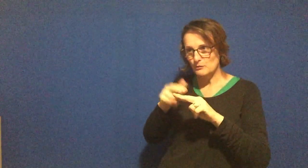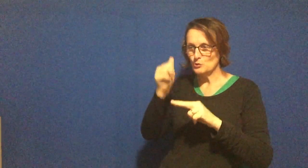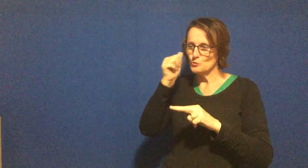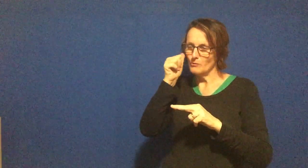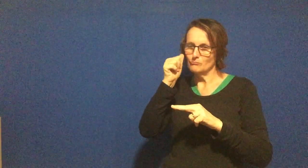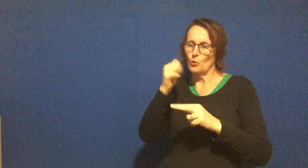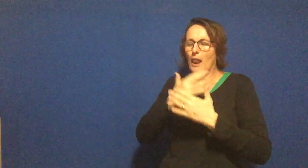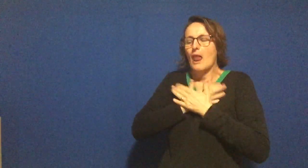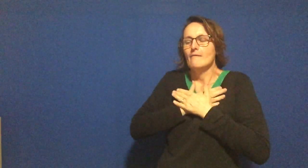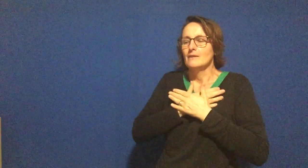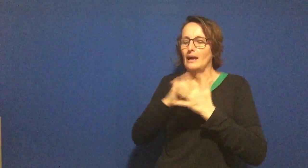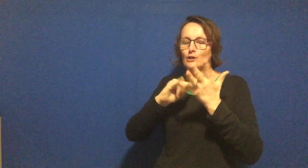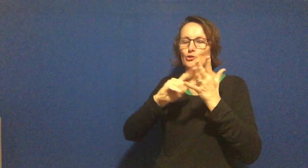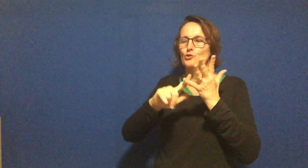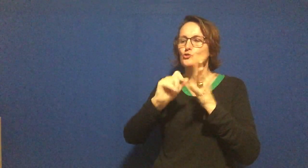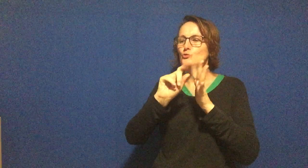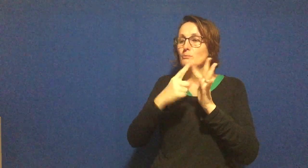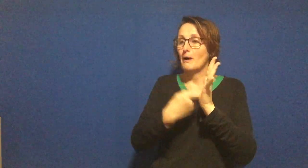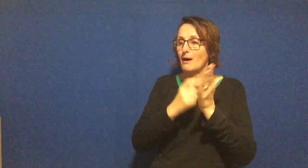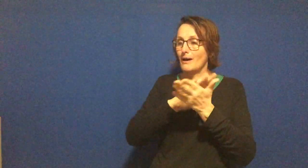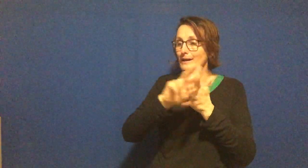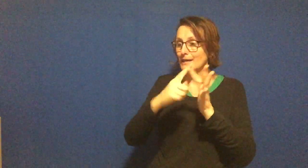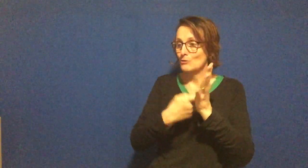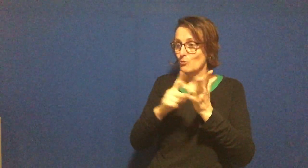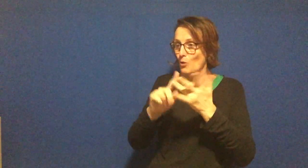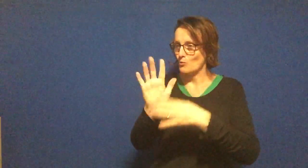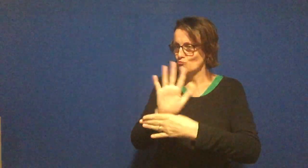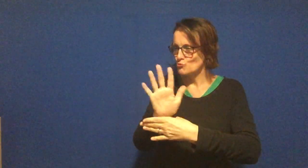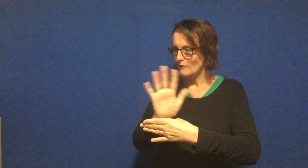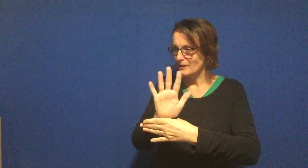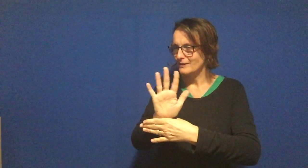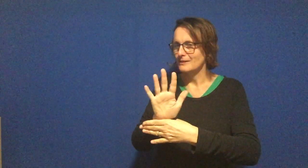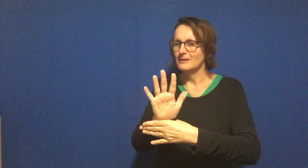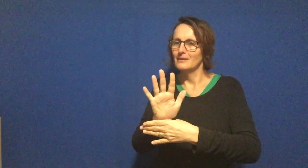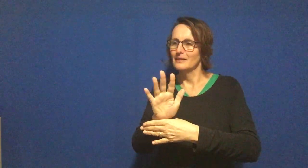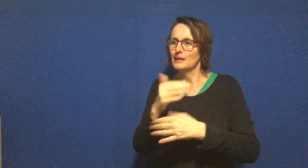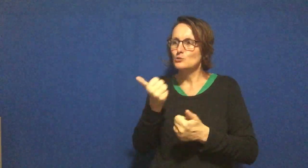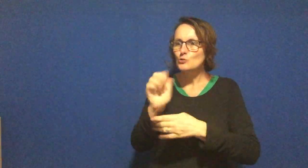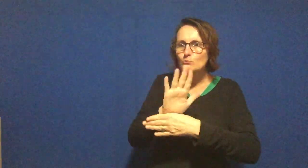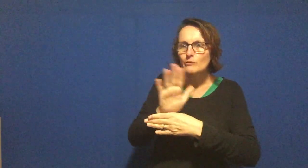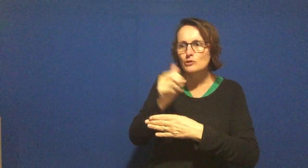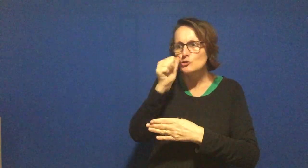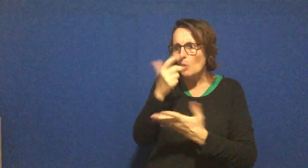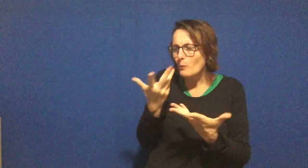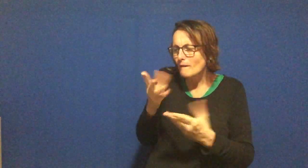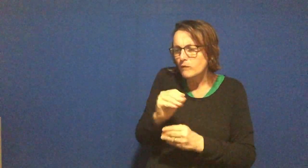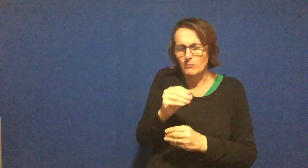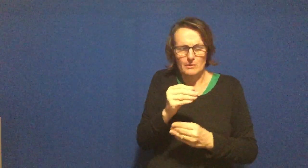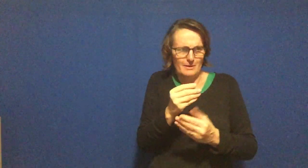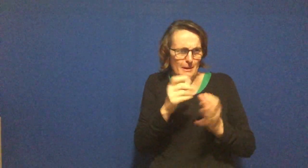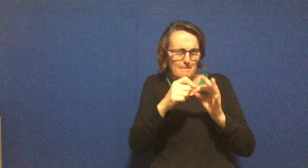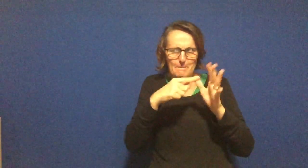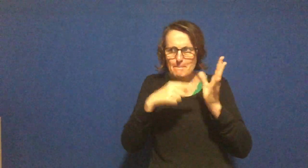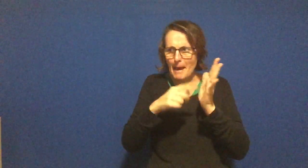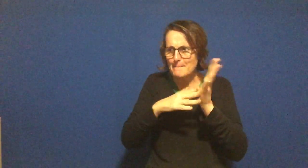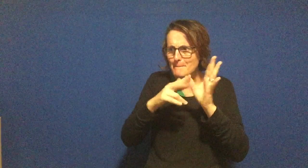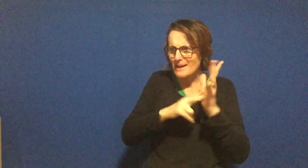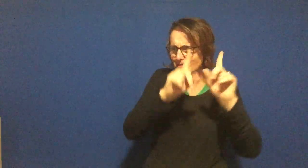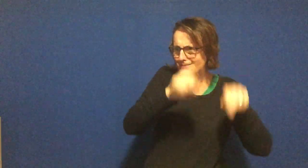but everyone loves a gritty origin story. For example, Batman or like the Superman ones and that sort of thing. And one of the things that we